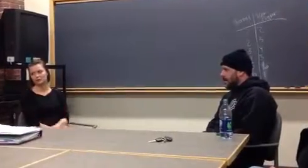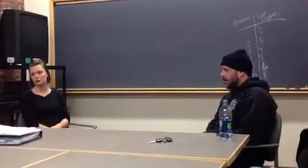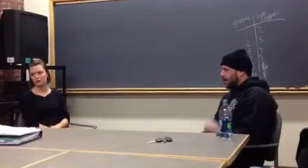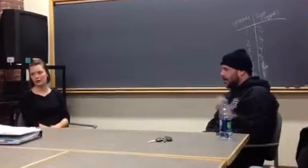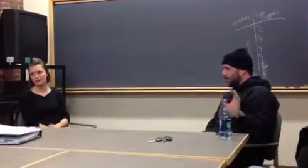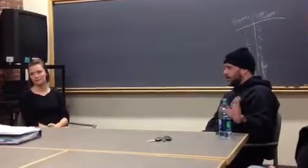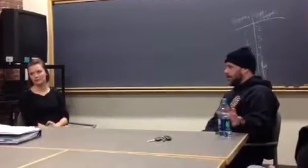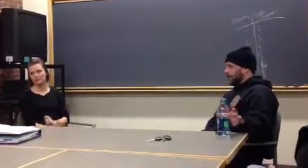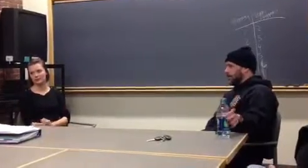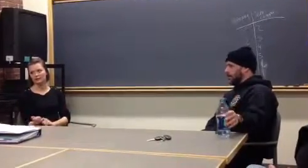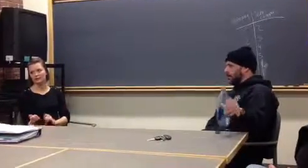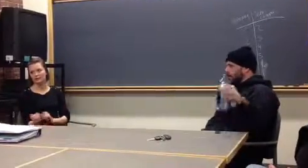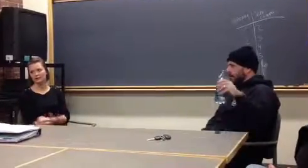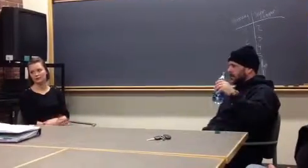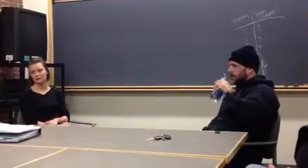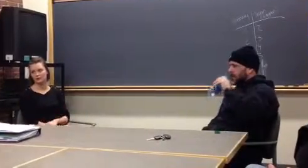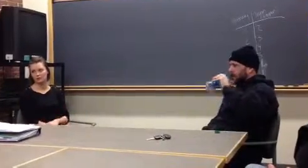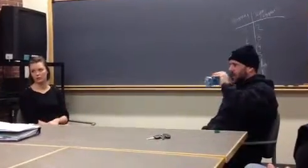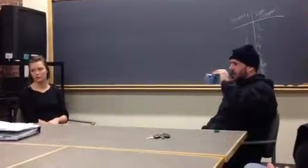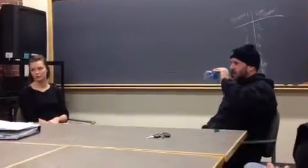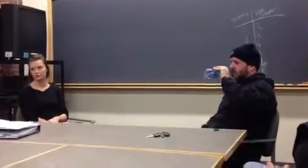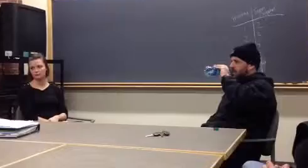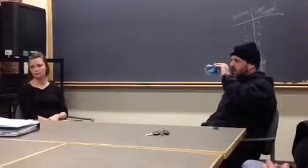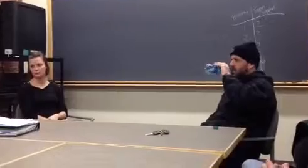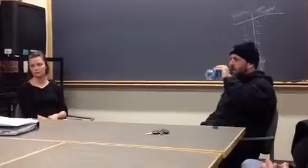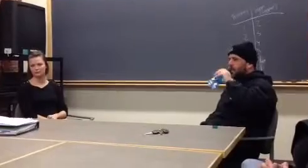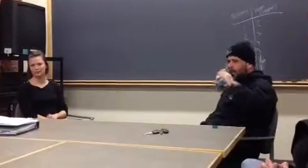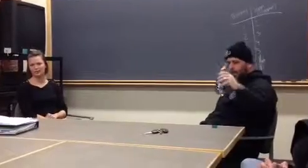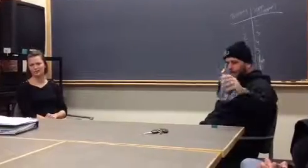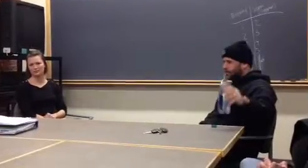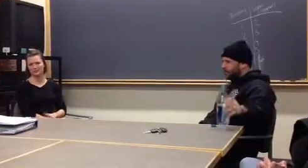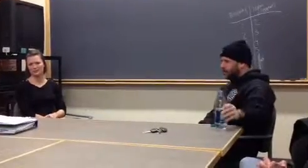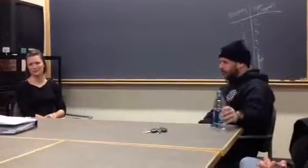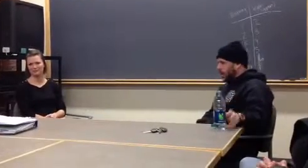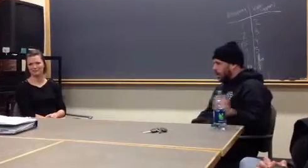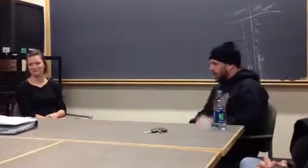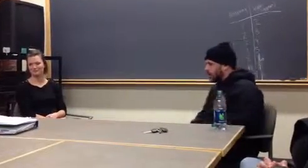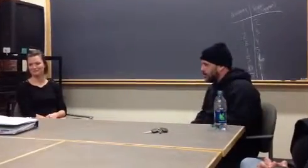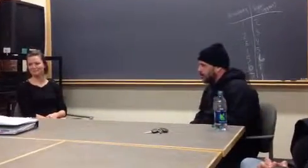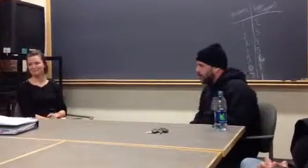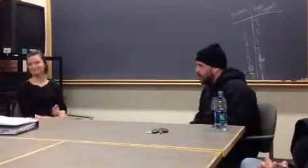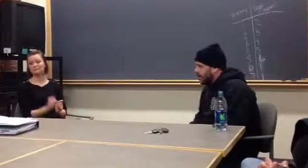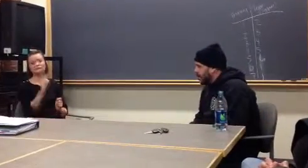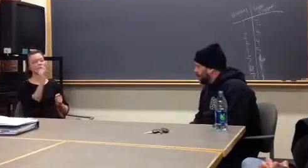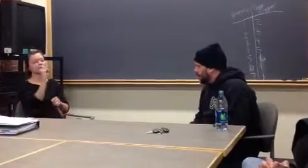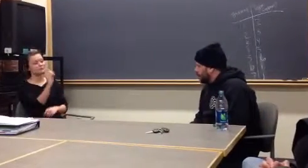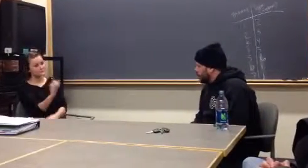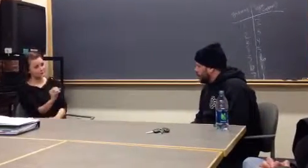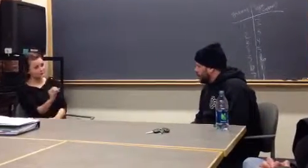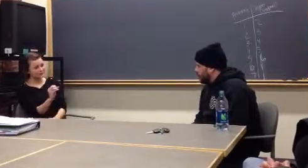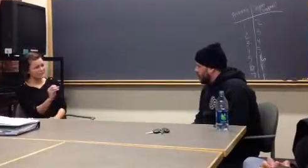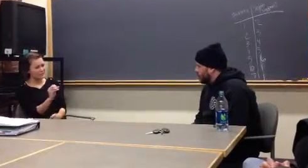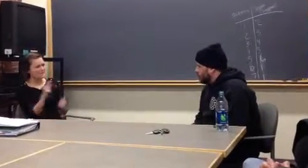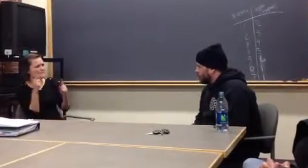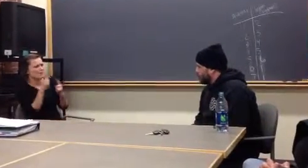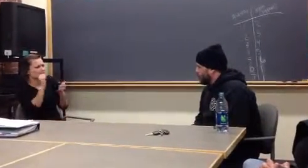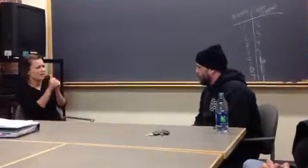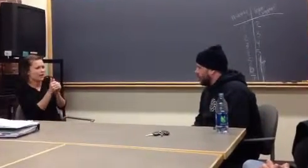who has the ball and who can score goals. Okay, so in order to, how do you get points? Is it there's like a net or